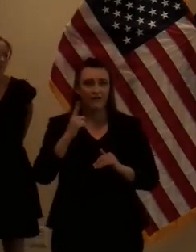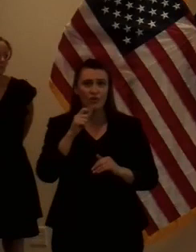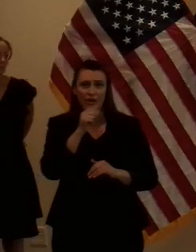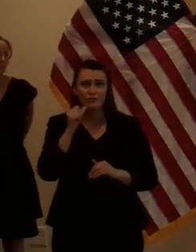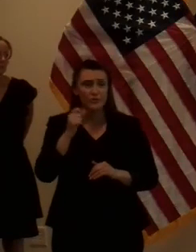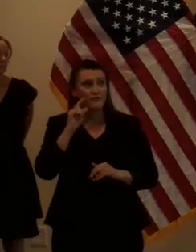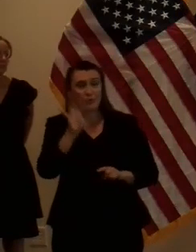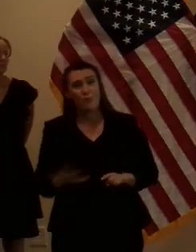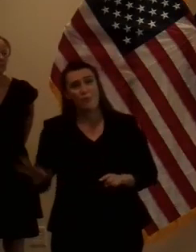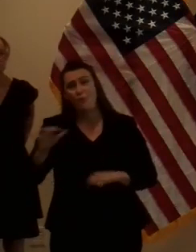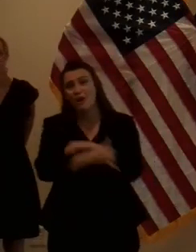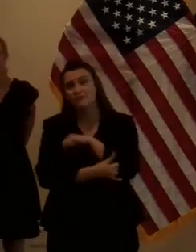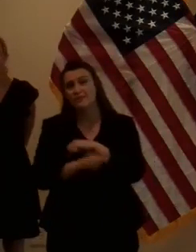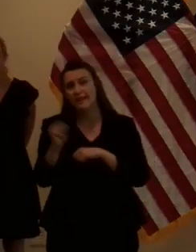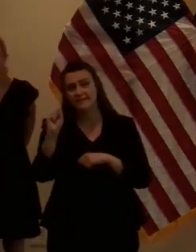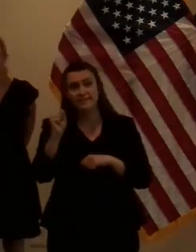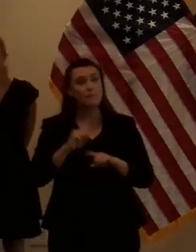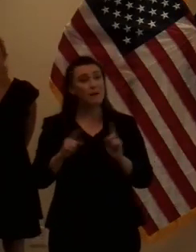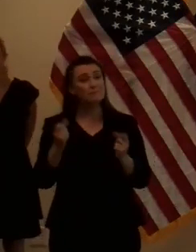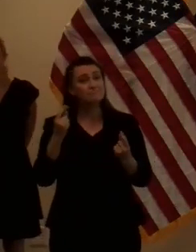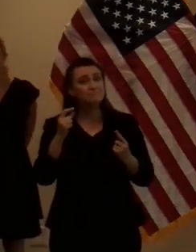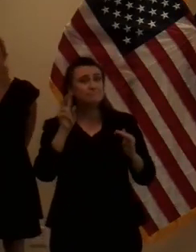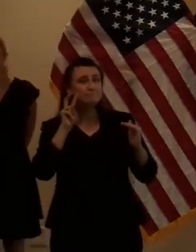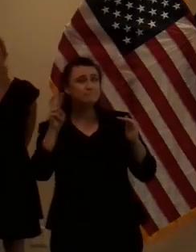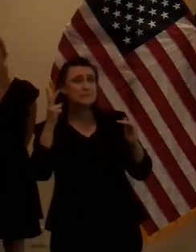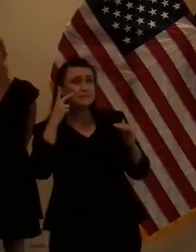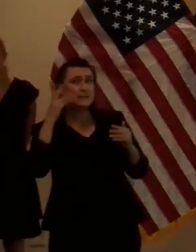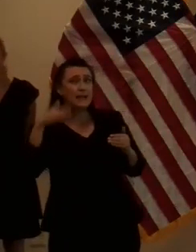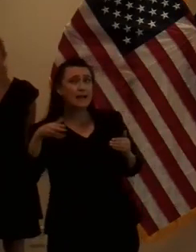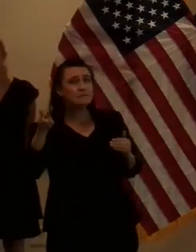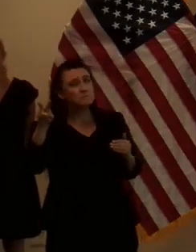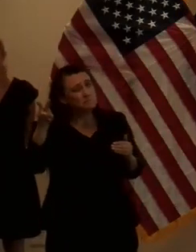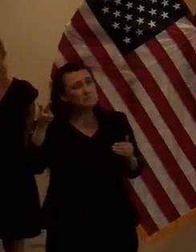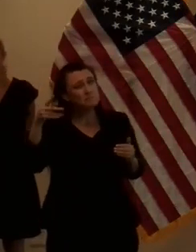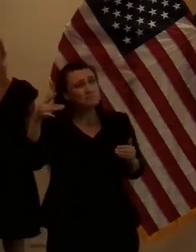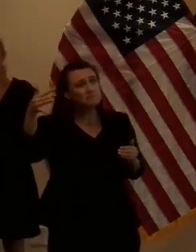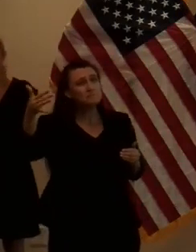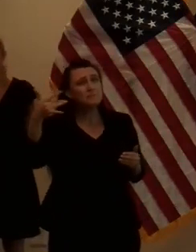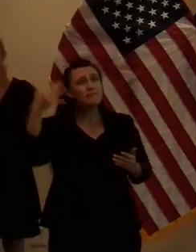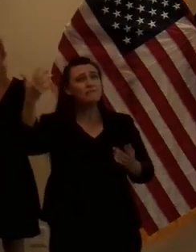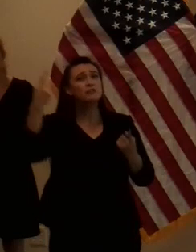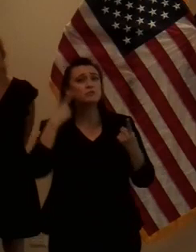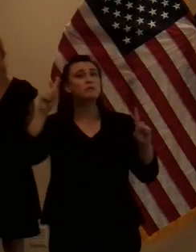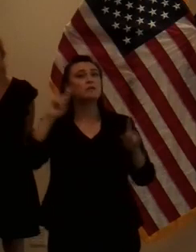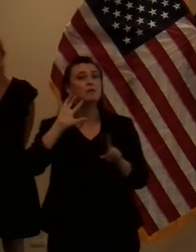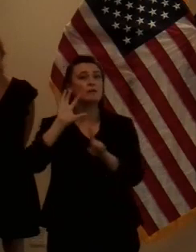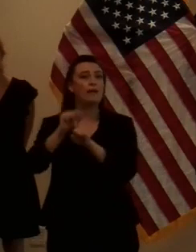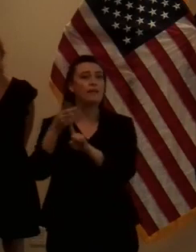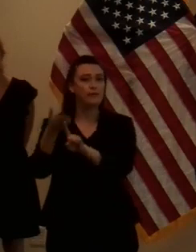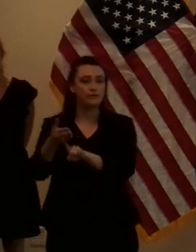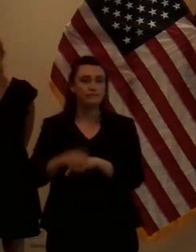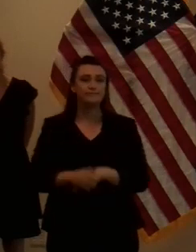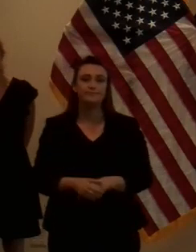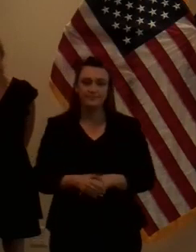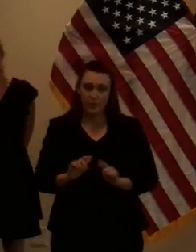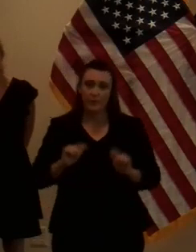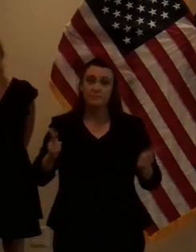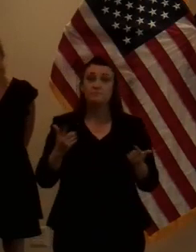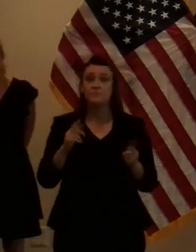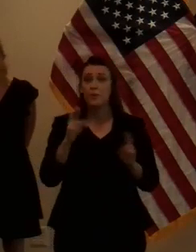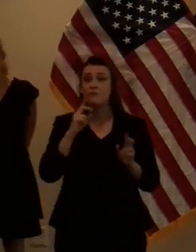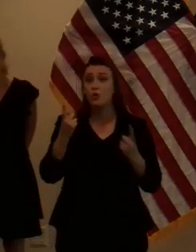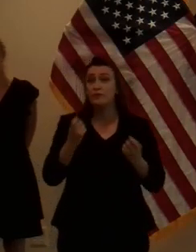our country, but there is a light at the end of this tunnel, and we're heading towards it. And with that, we'll open it up for